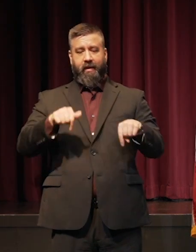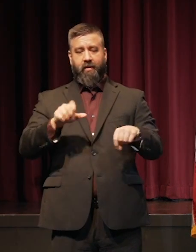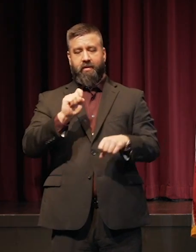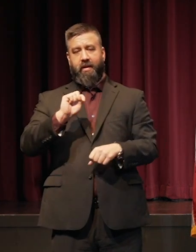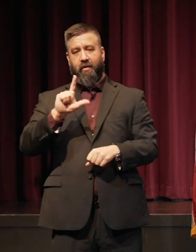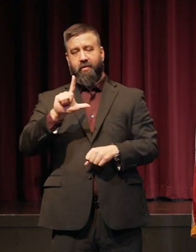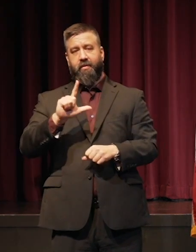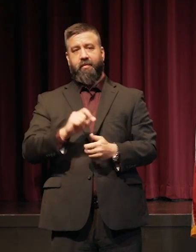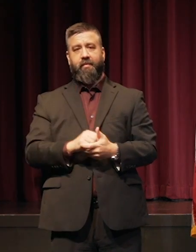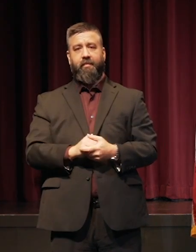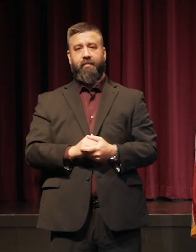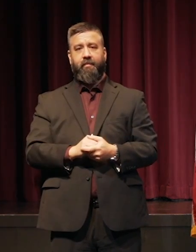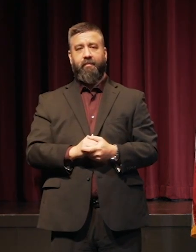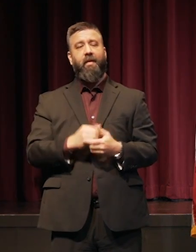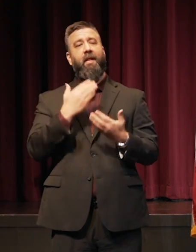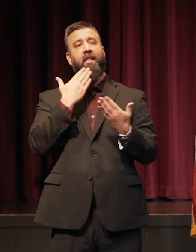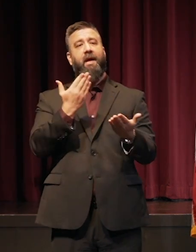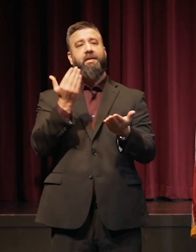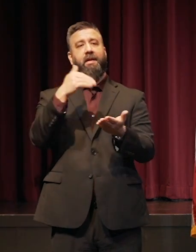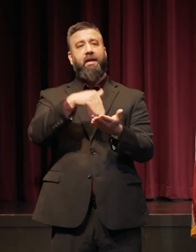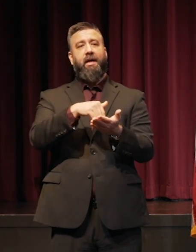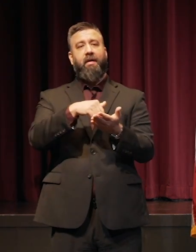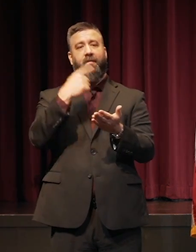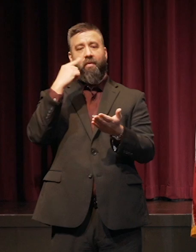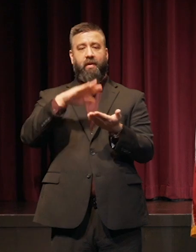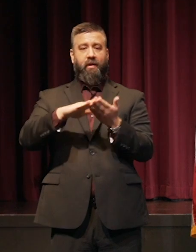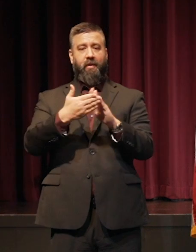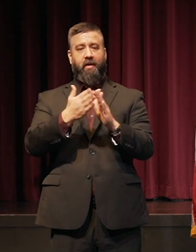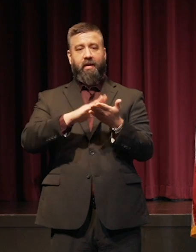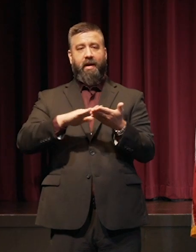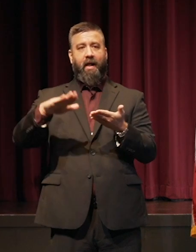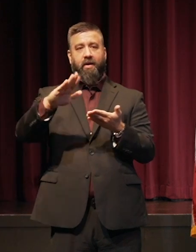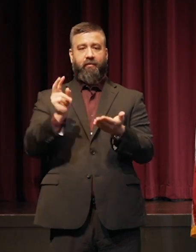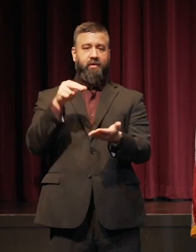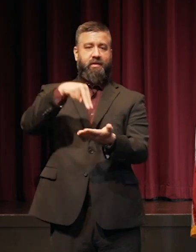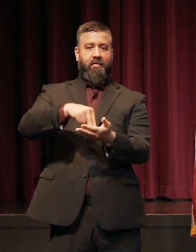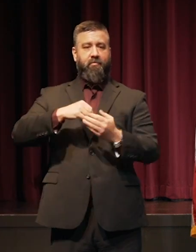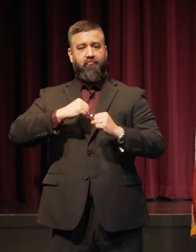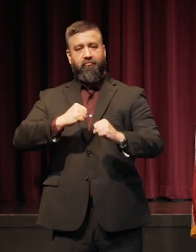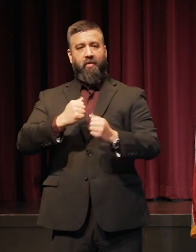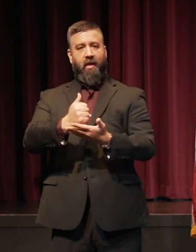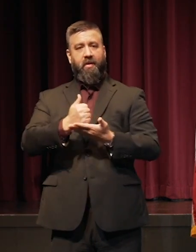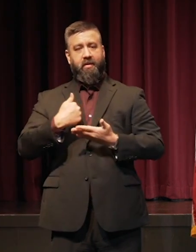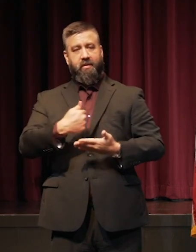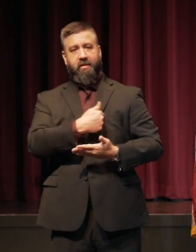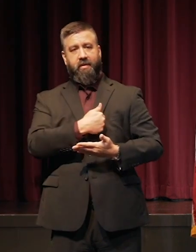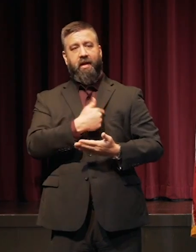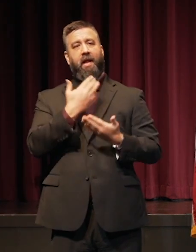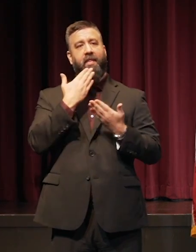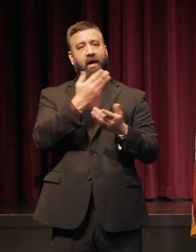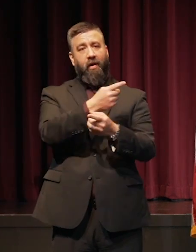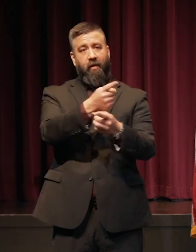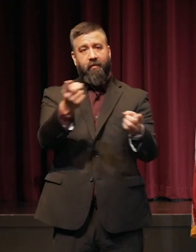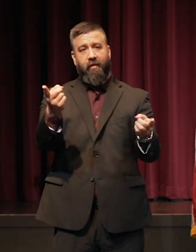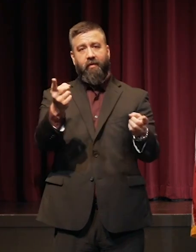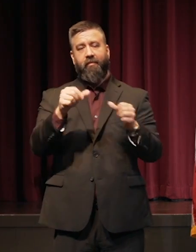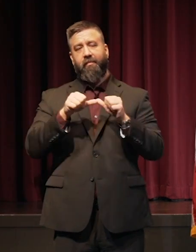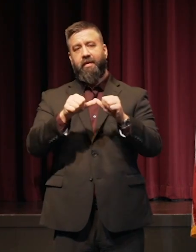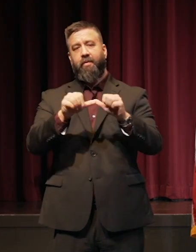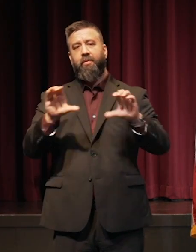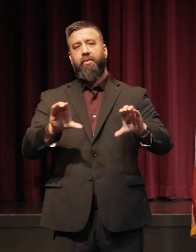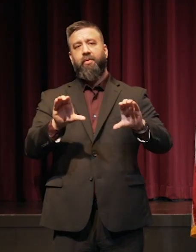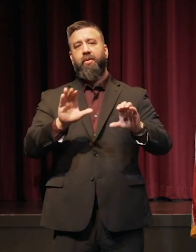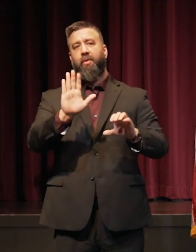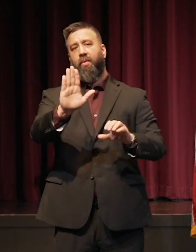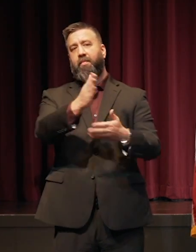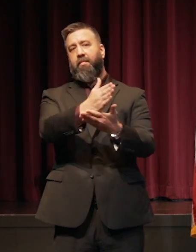County. So thanks again to the community college for stepping up, and thanks you to all of our residents for continuing to do their part to